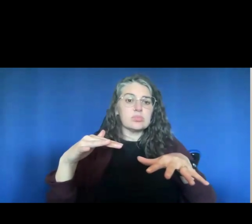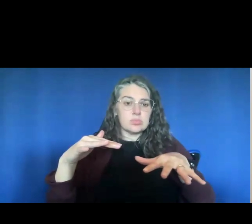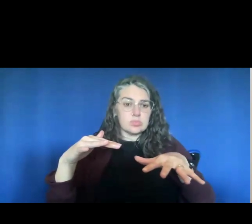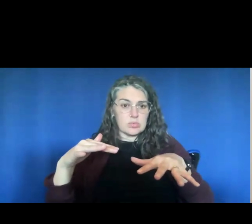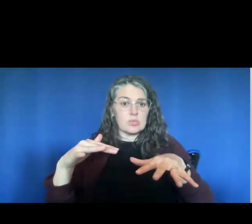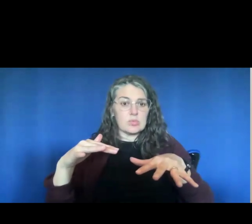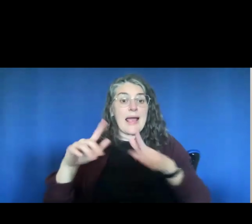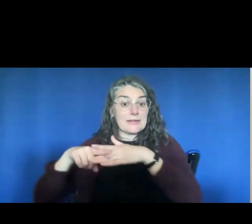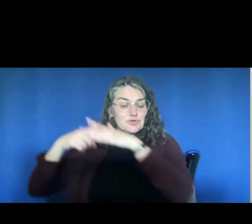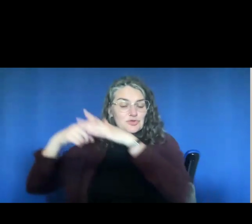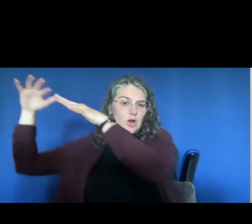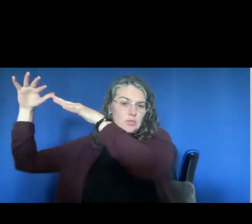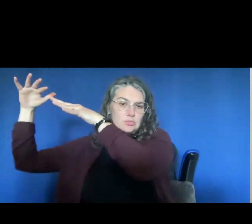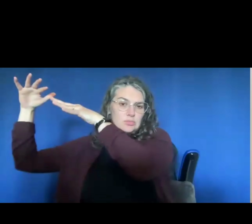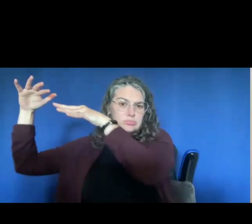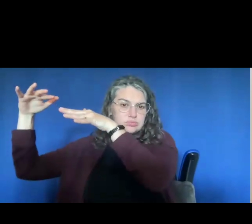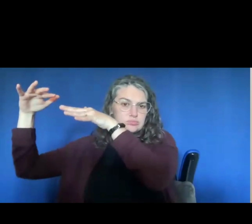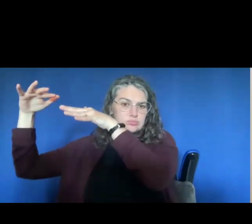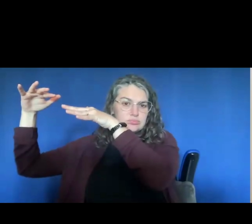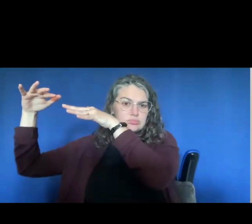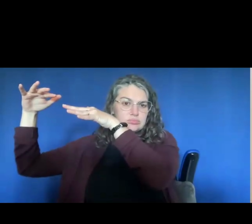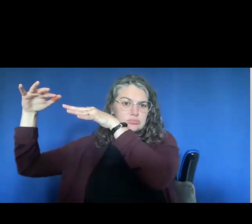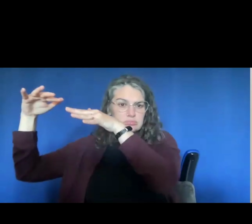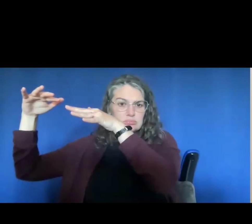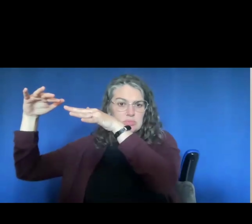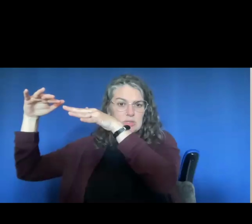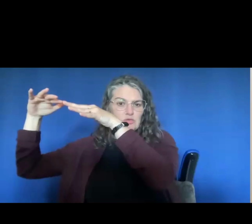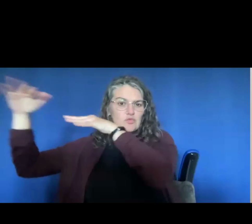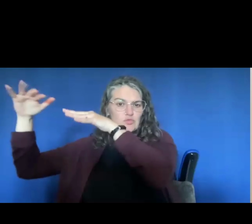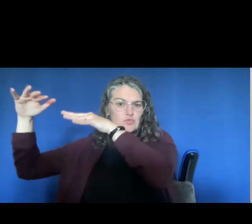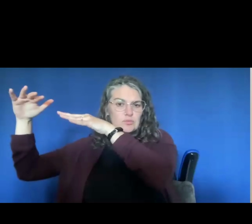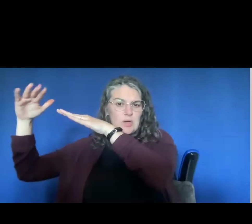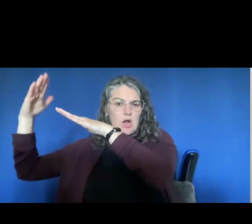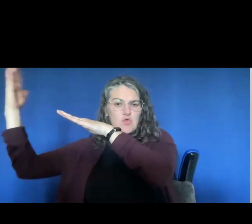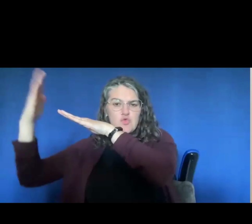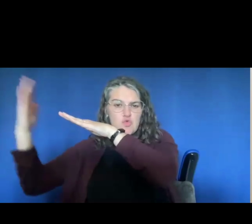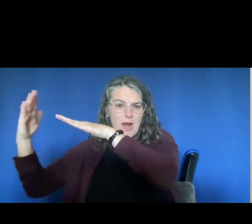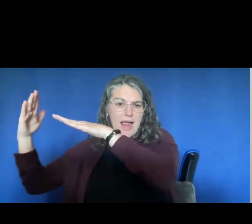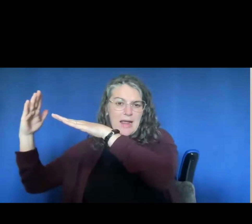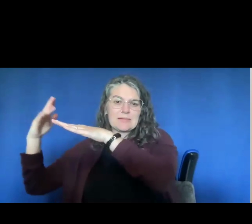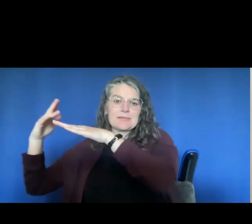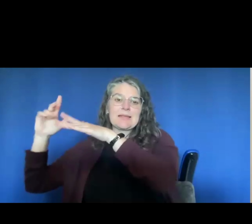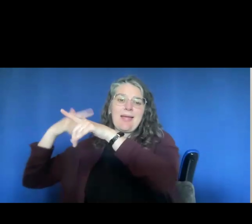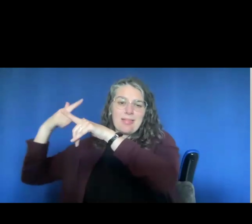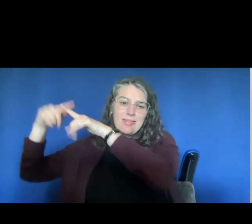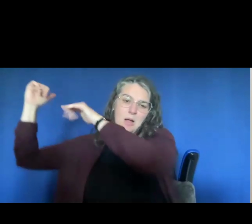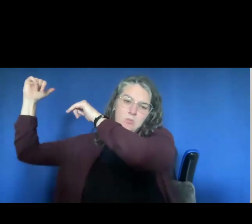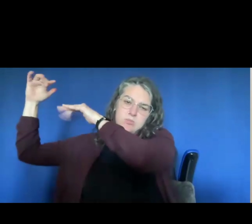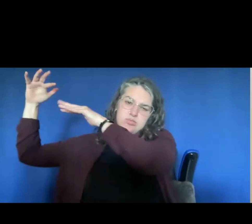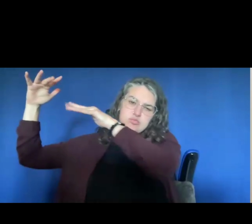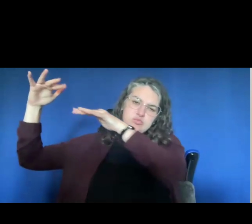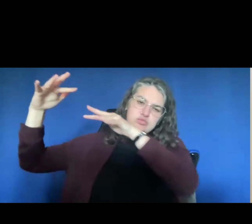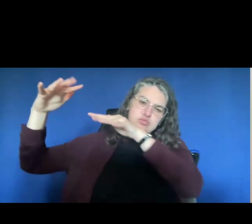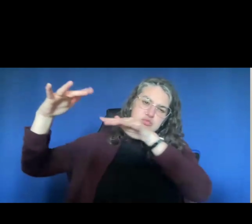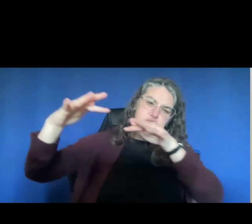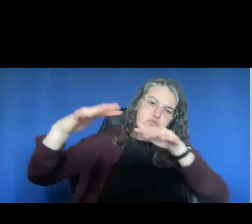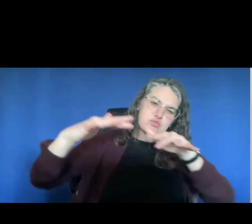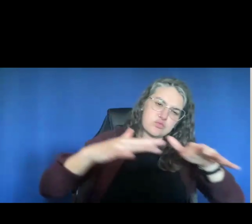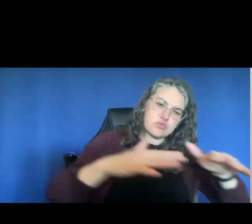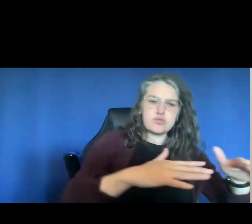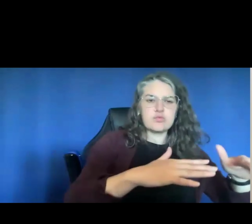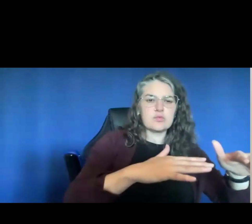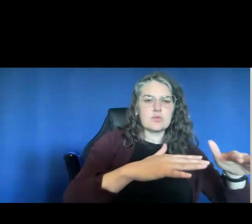avalanche begins. Then it cracks and rumbles as the snowpack thunders down the mountainside. Avalanches are